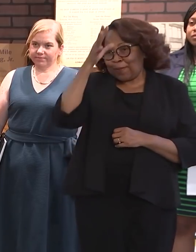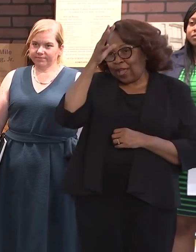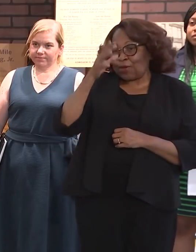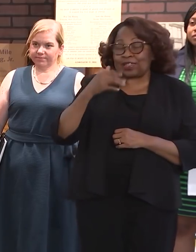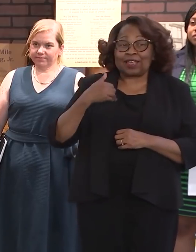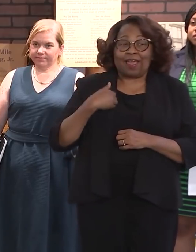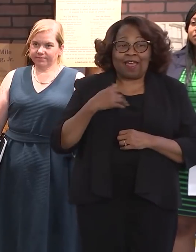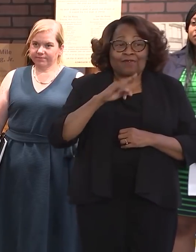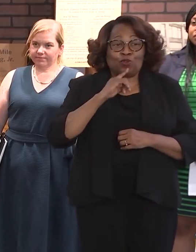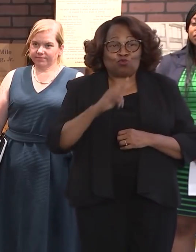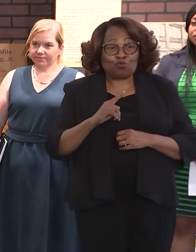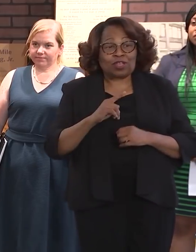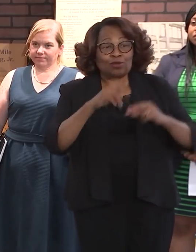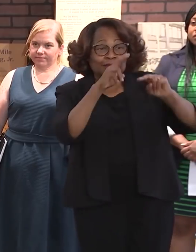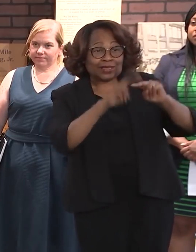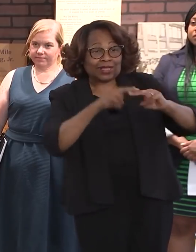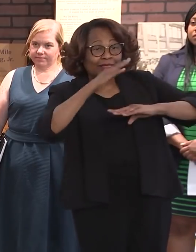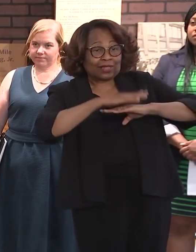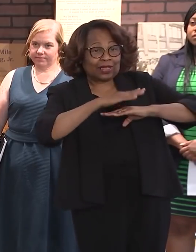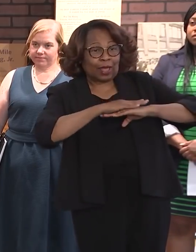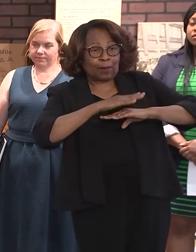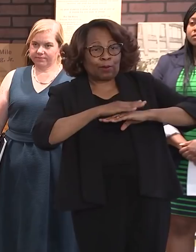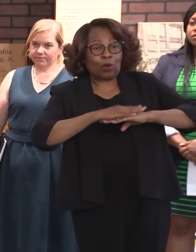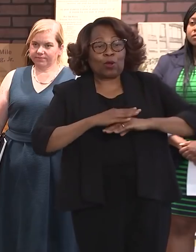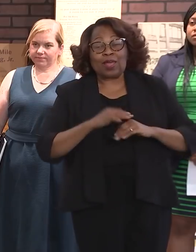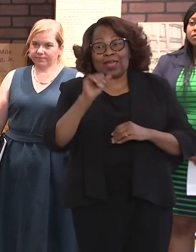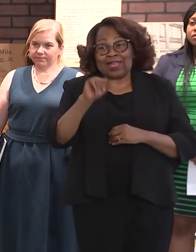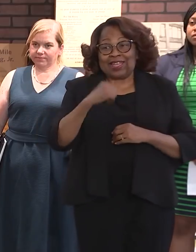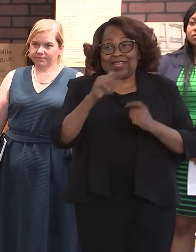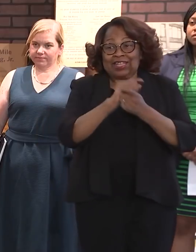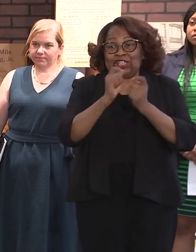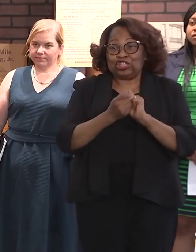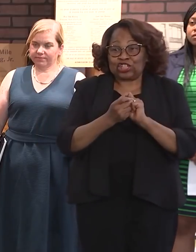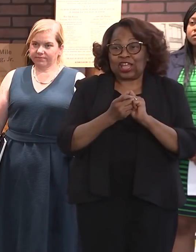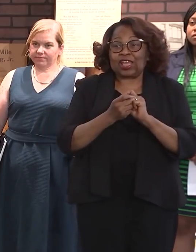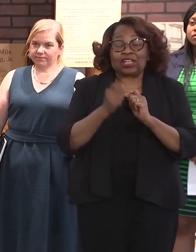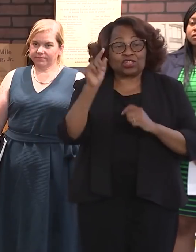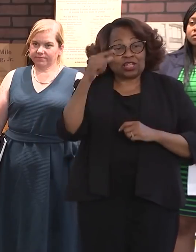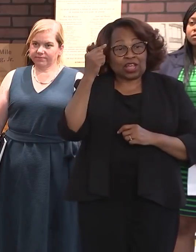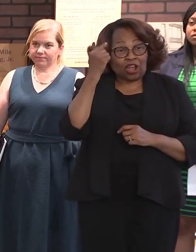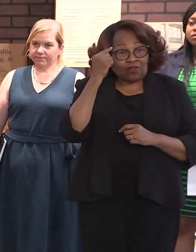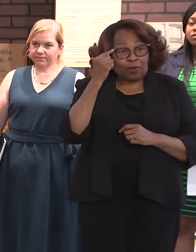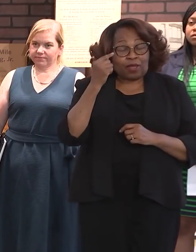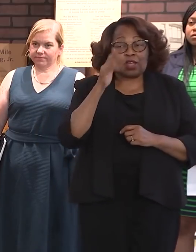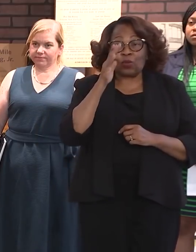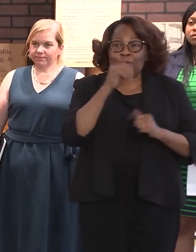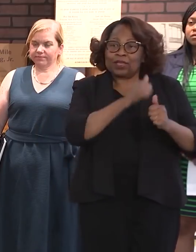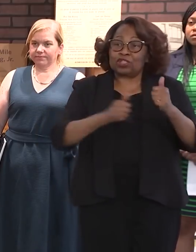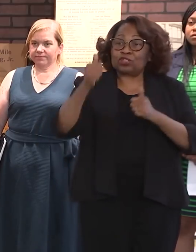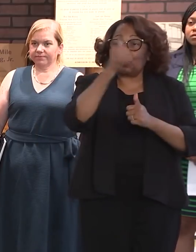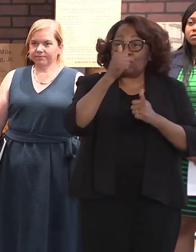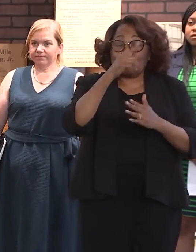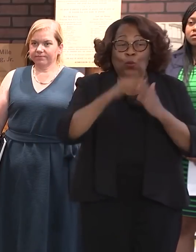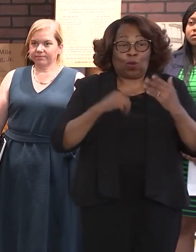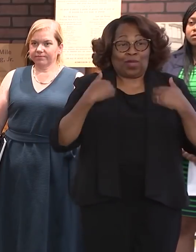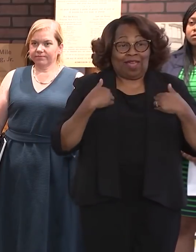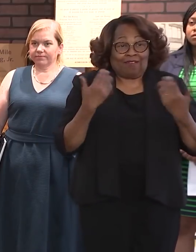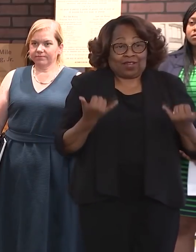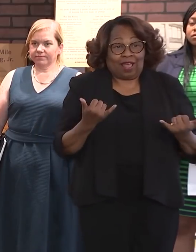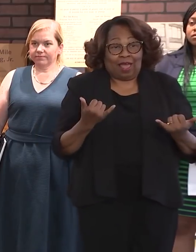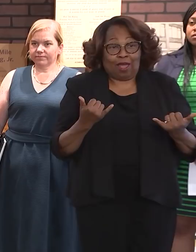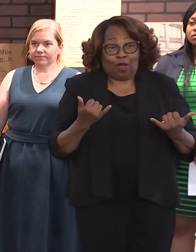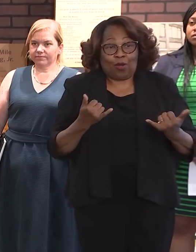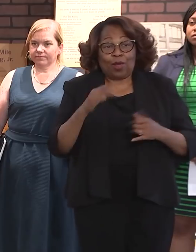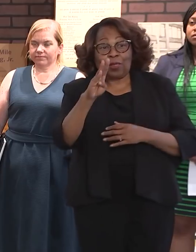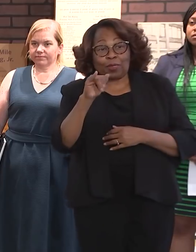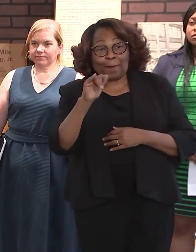have a real seat at the table, and that any change in governance is superior to what we have now. The bill